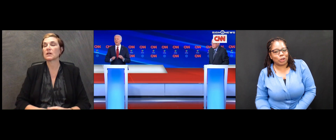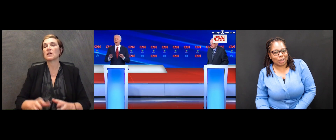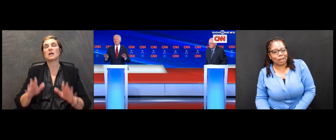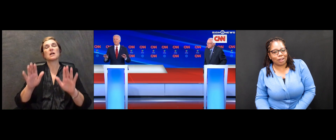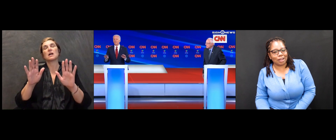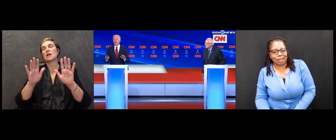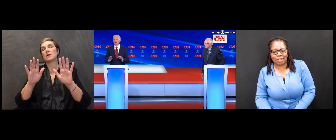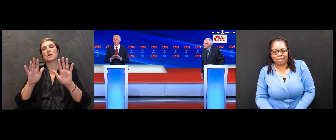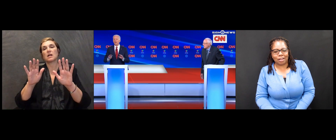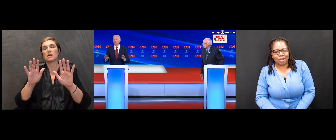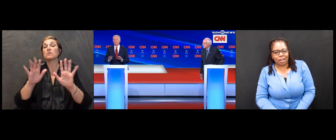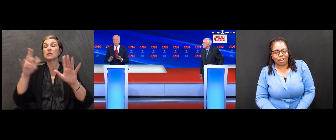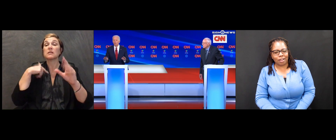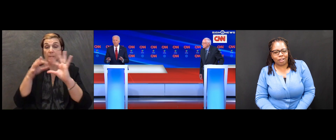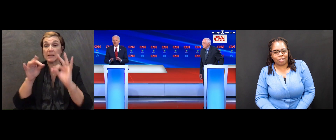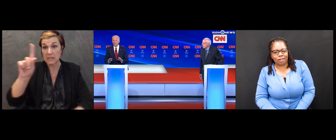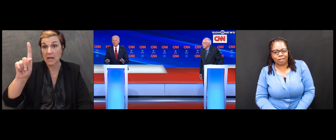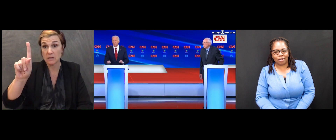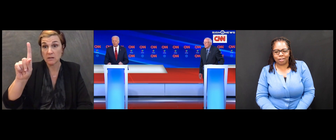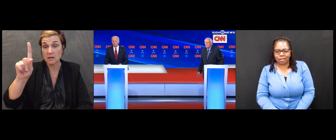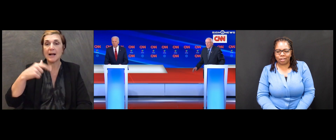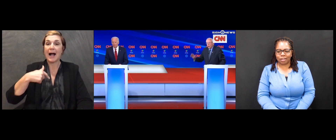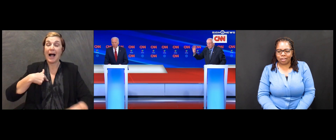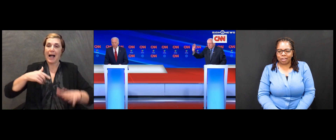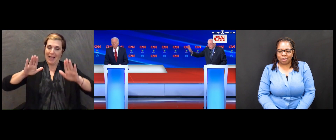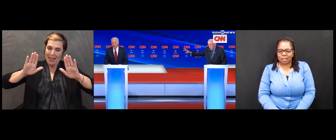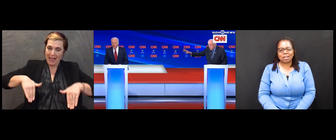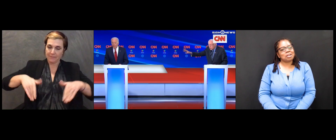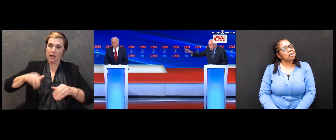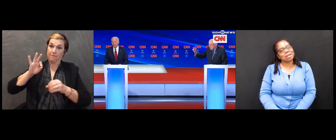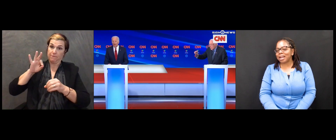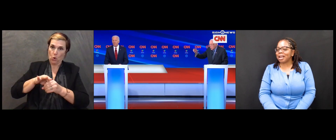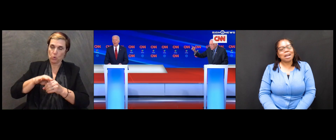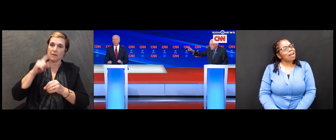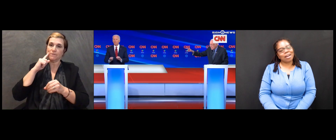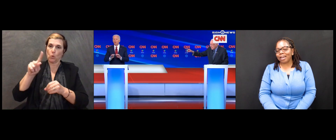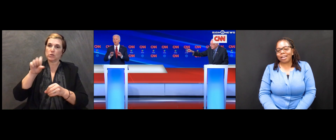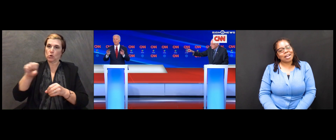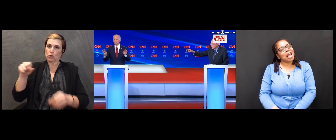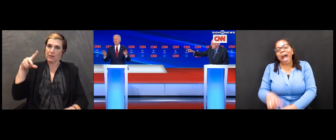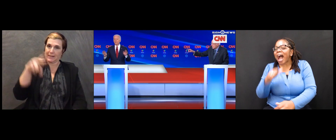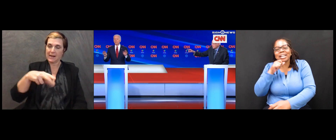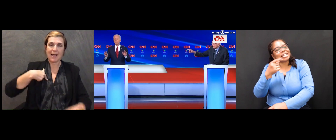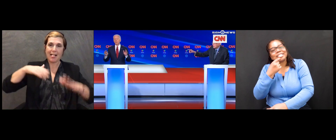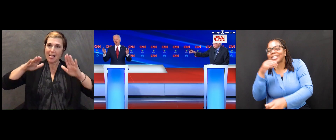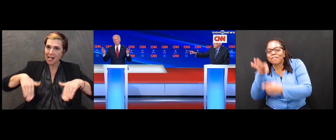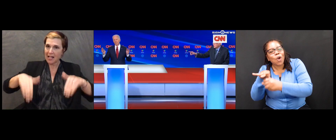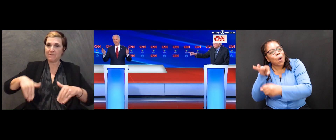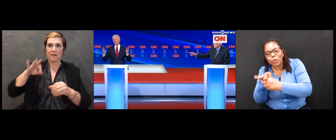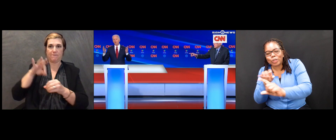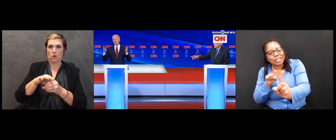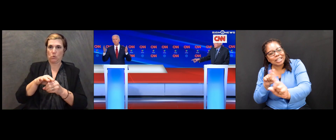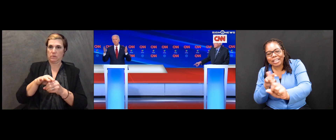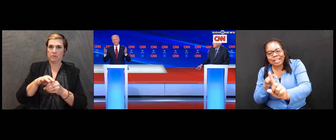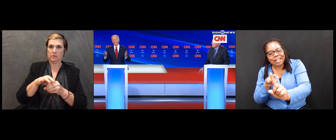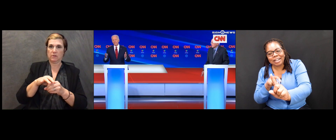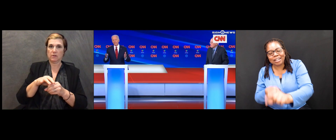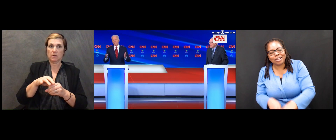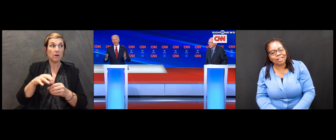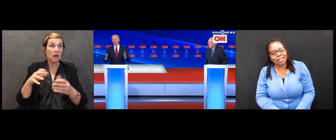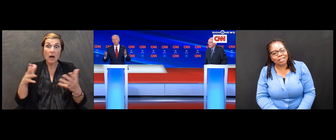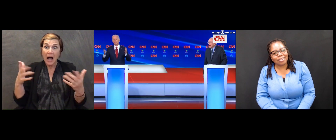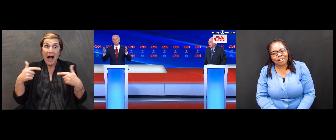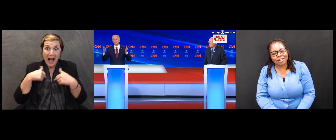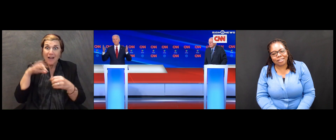I did not. I never voted to cut Social Security. Not talking about voting, Joe. That's not what I said. I never voted. Well, look, I voted to protect